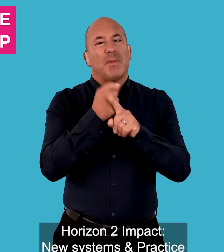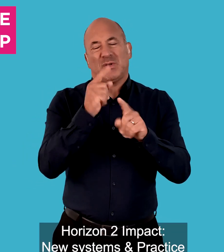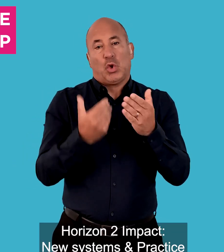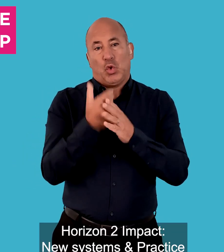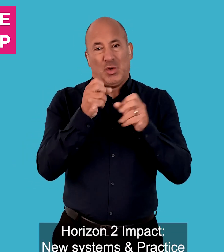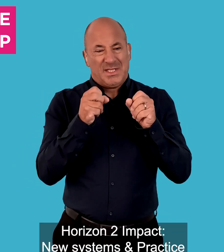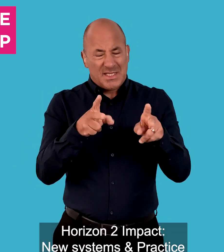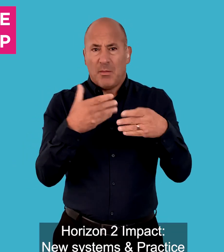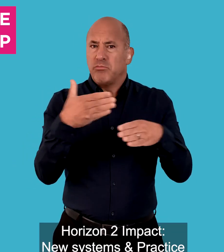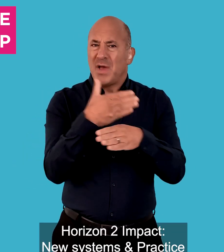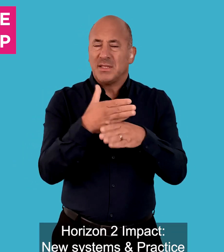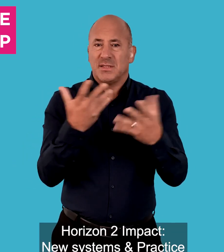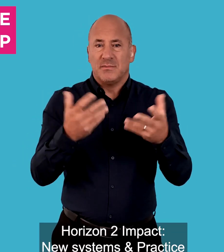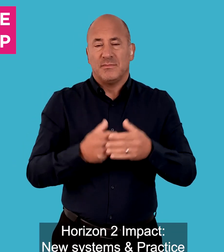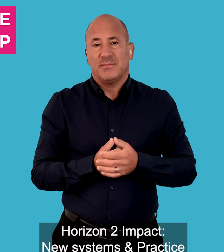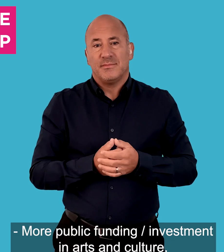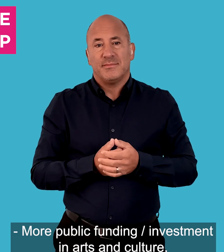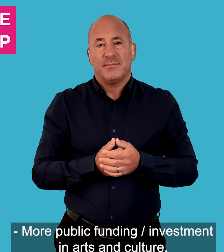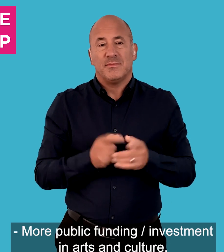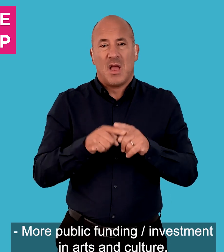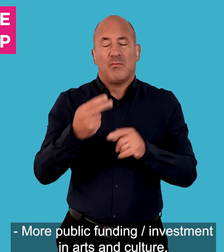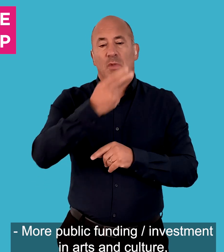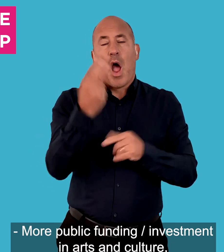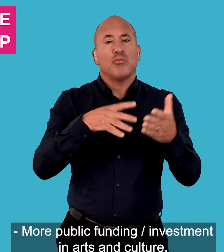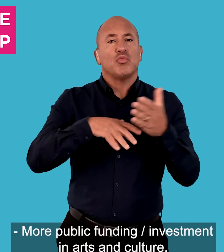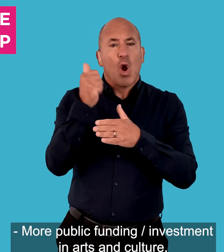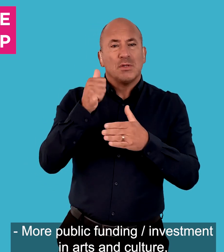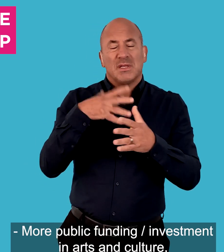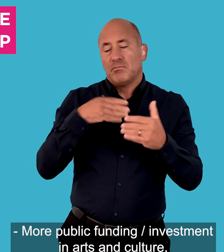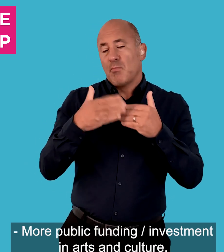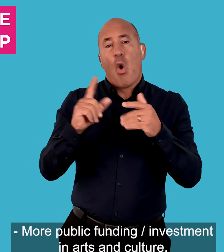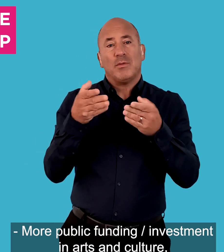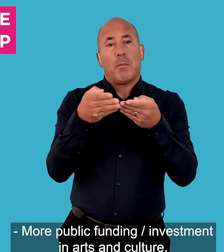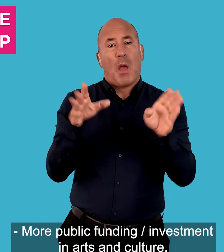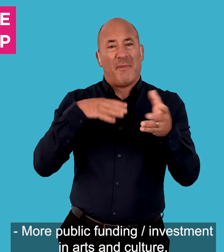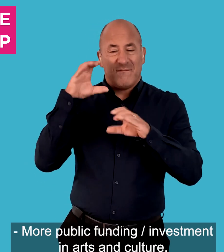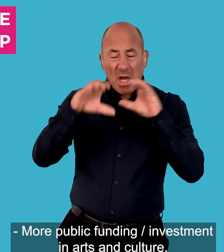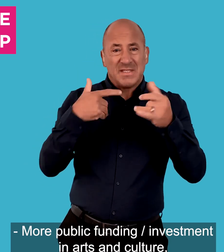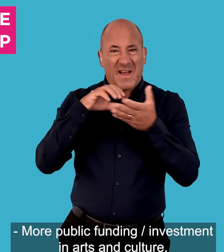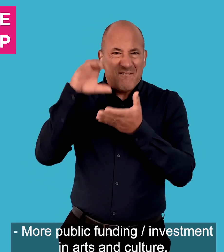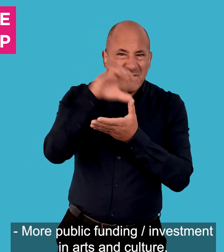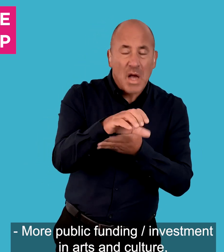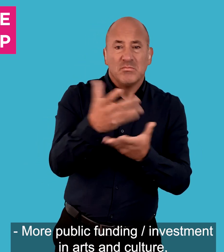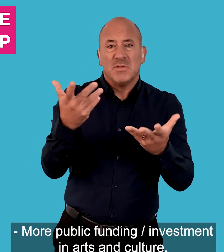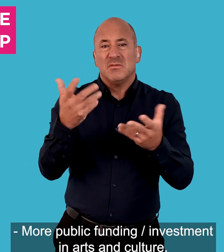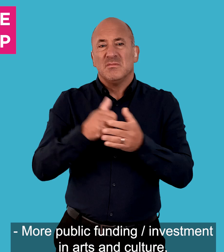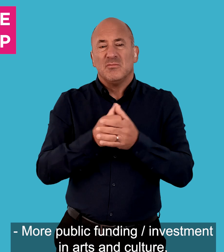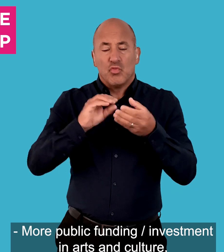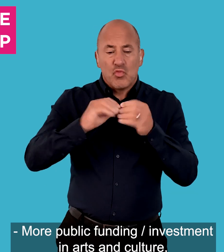2 impact, new systems and practice. More public funding / investment in arts and culture.